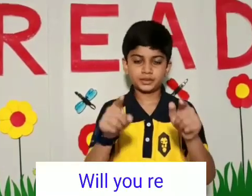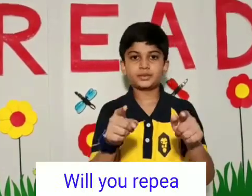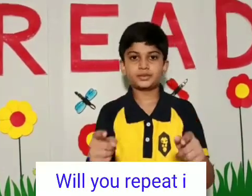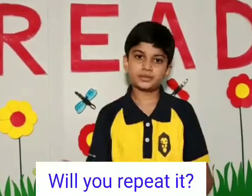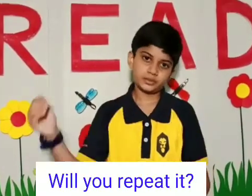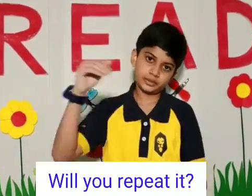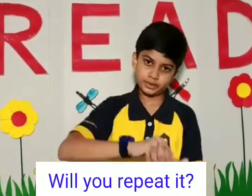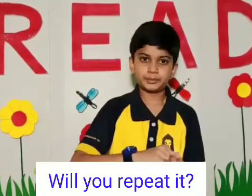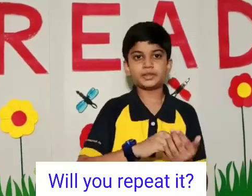Will you repeat it?